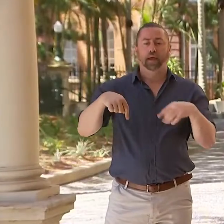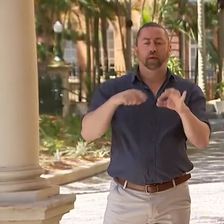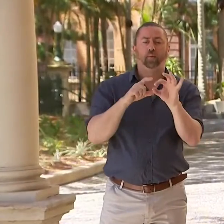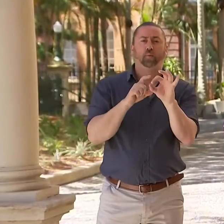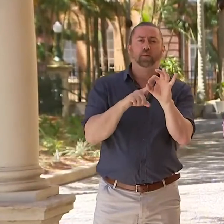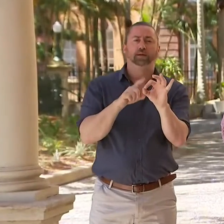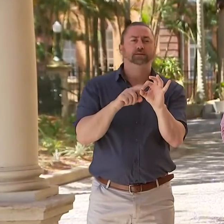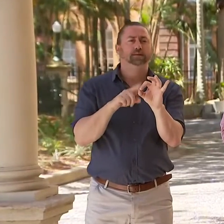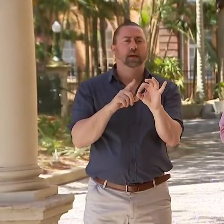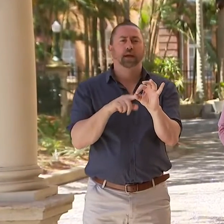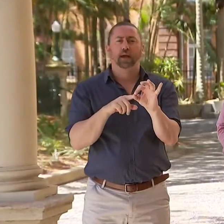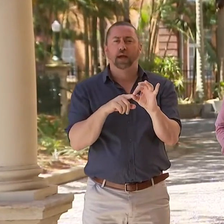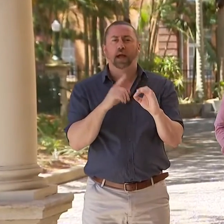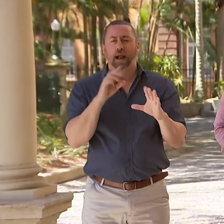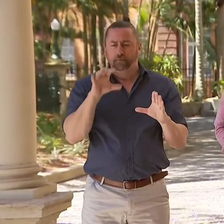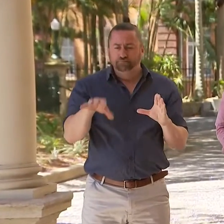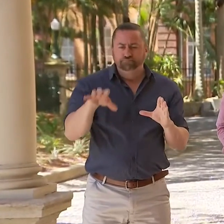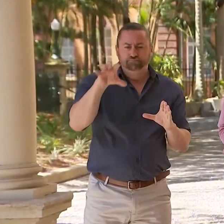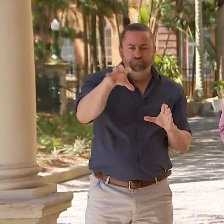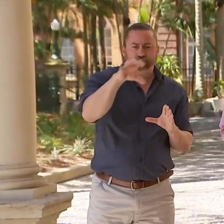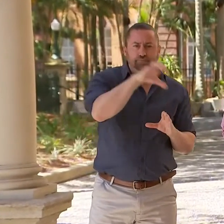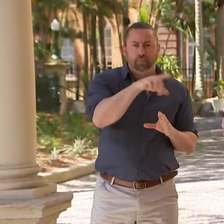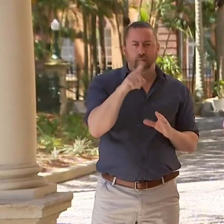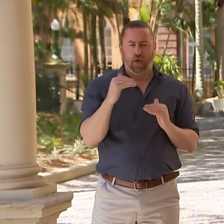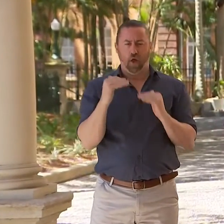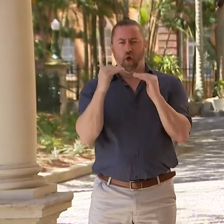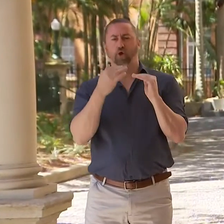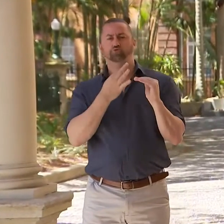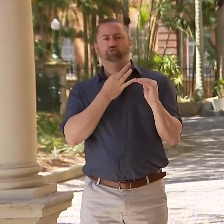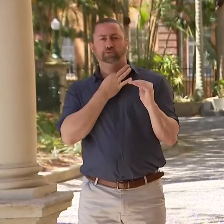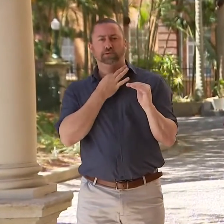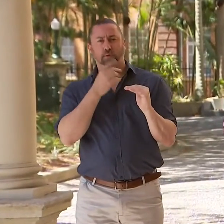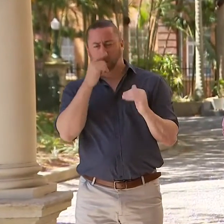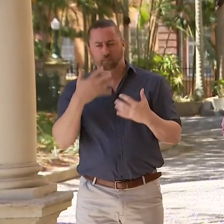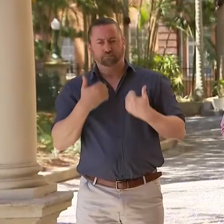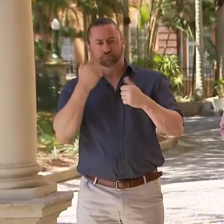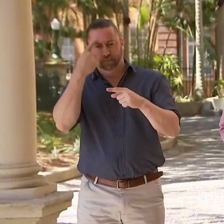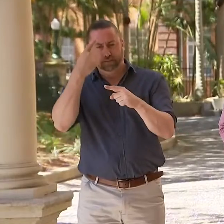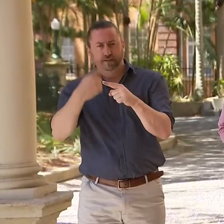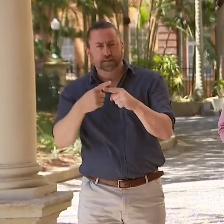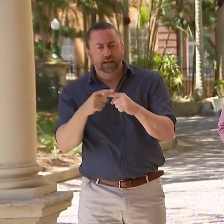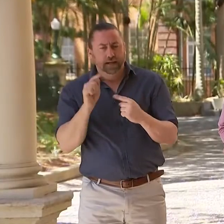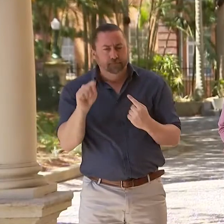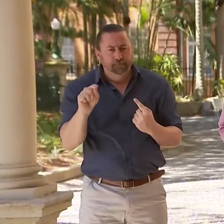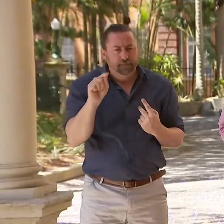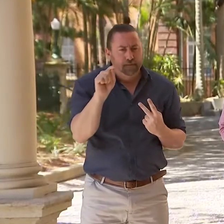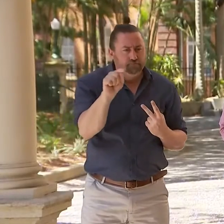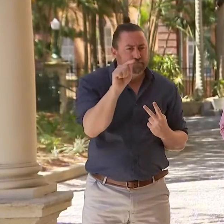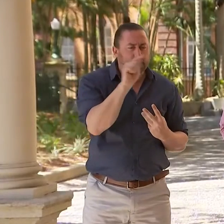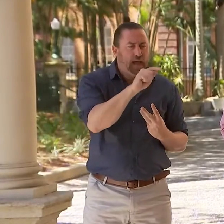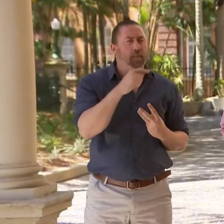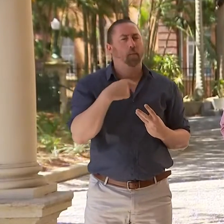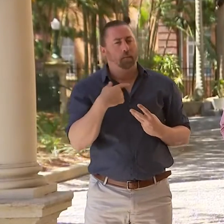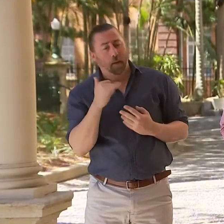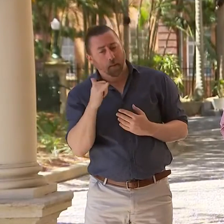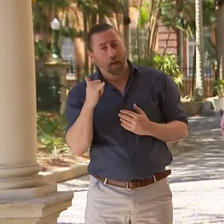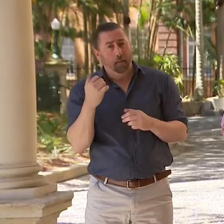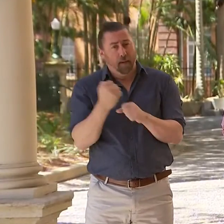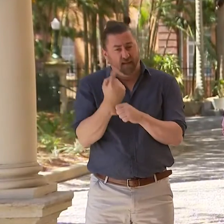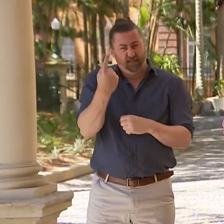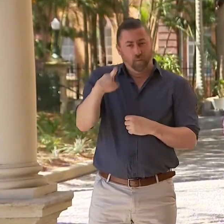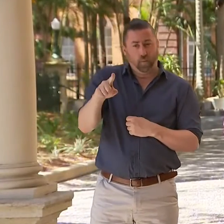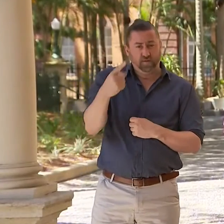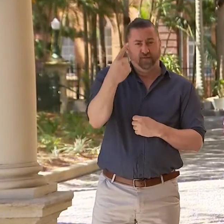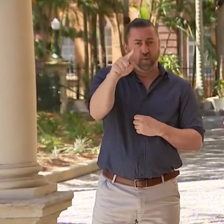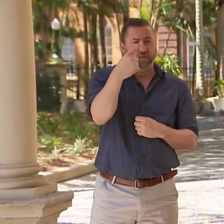our high-risk areas and strongly recommending mandating, but we're just working that through. So at the moment you would